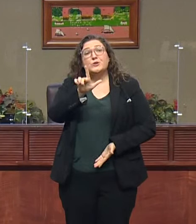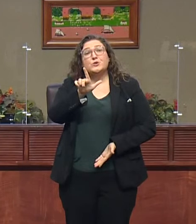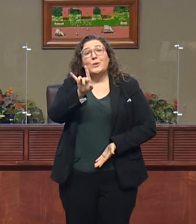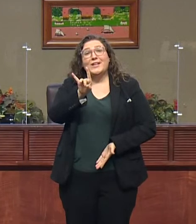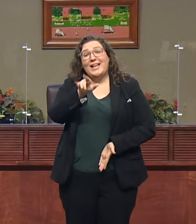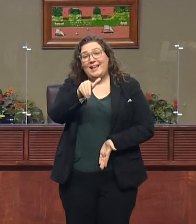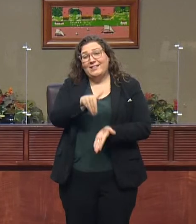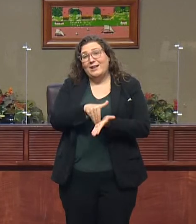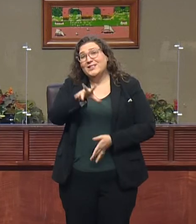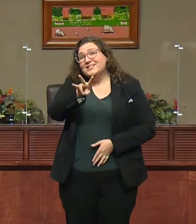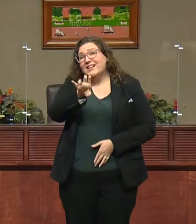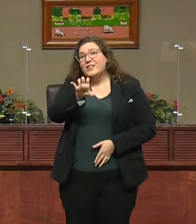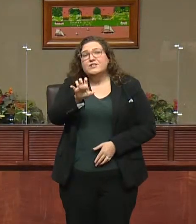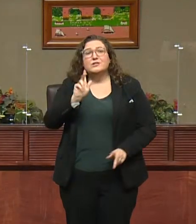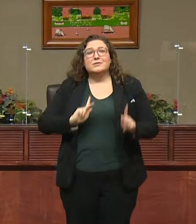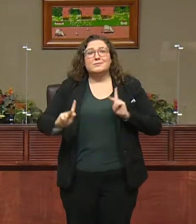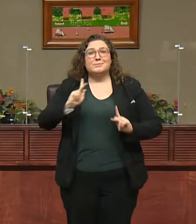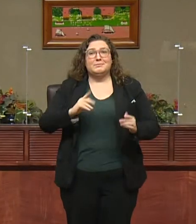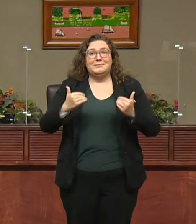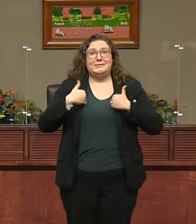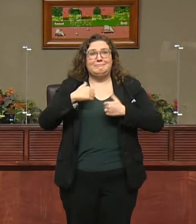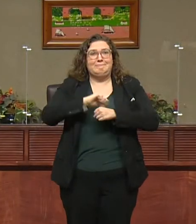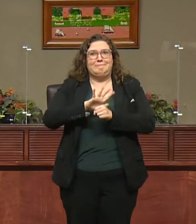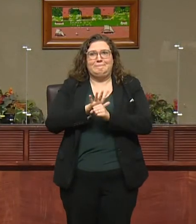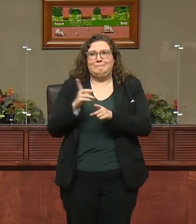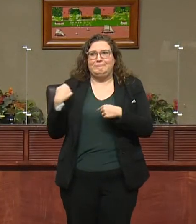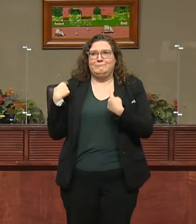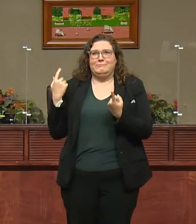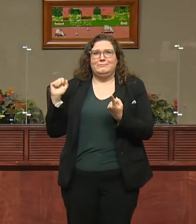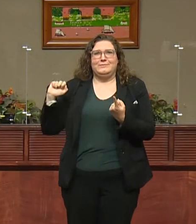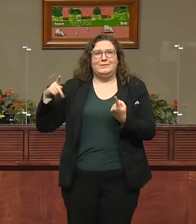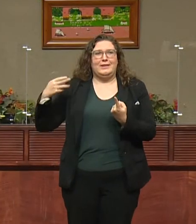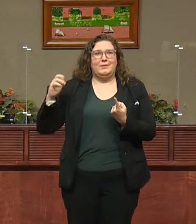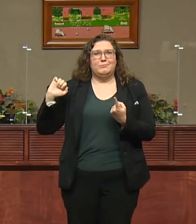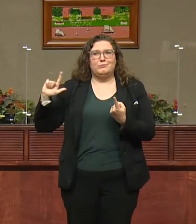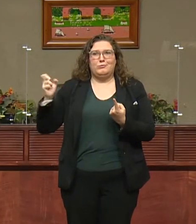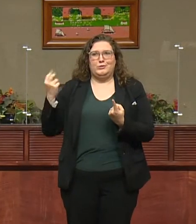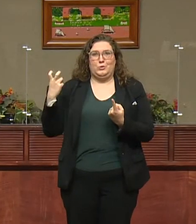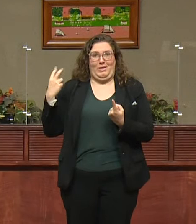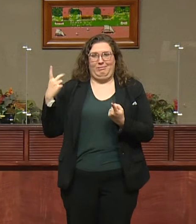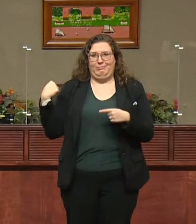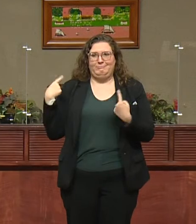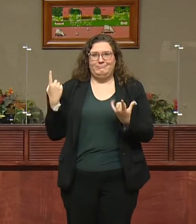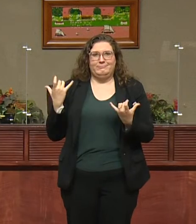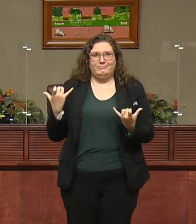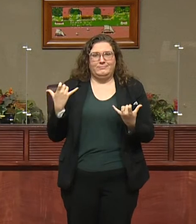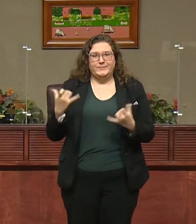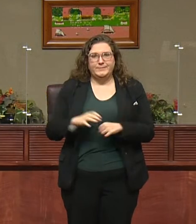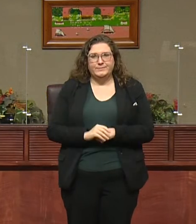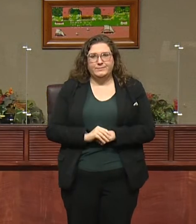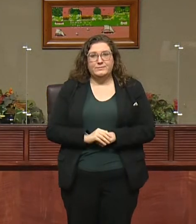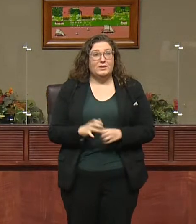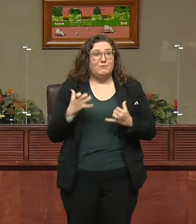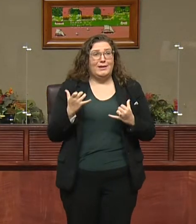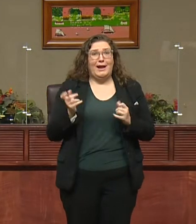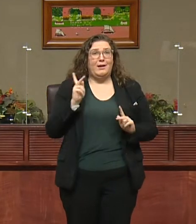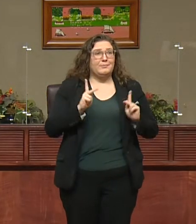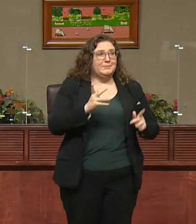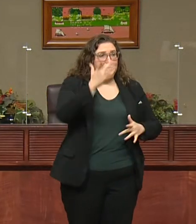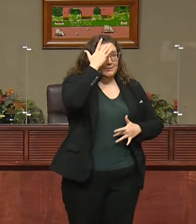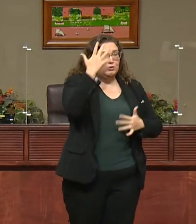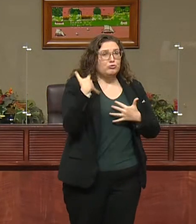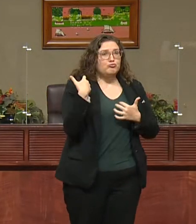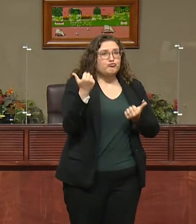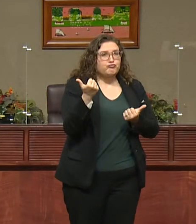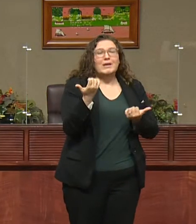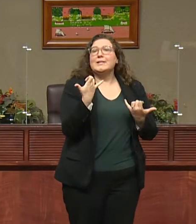128,700 positive cases reported to us as of April 12th today. The current recovery rate, it remains